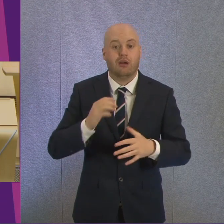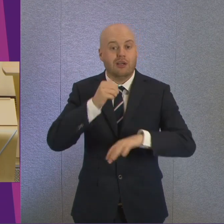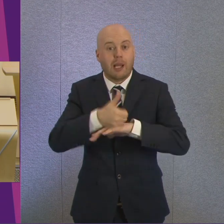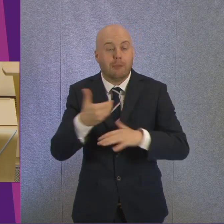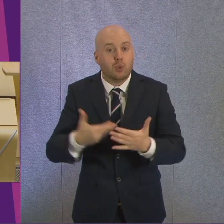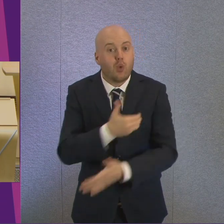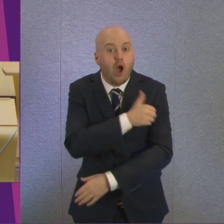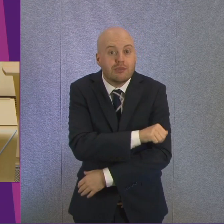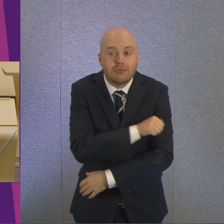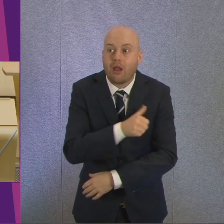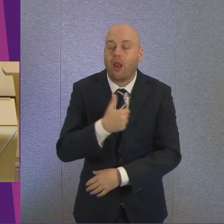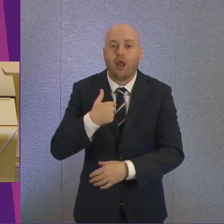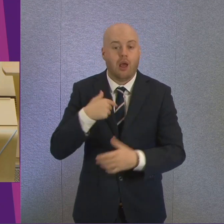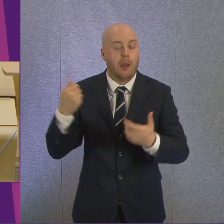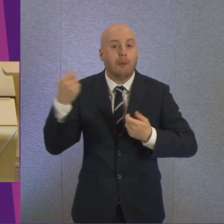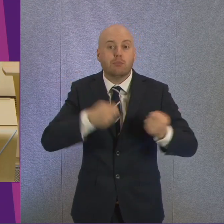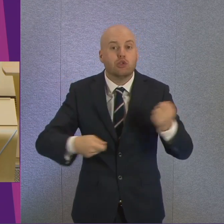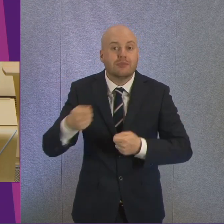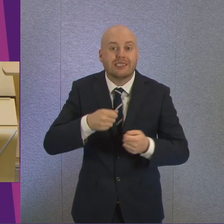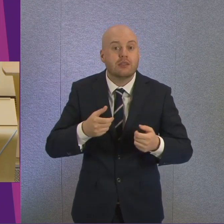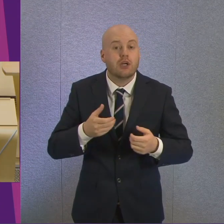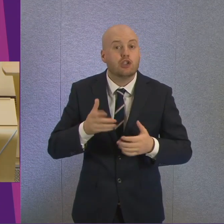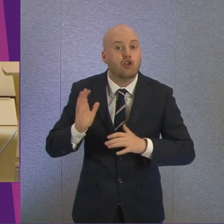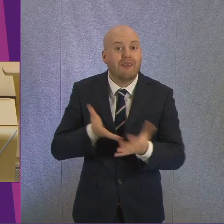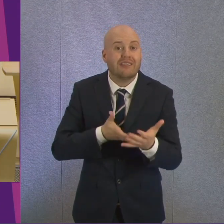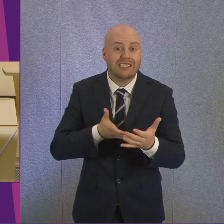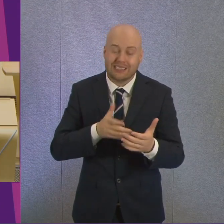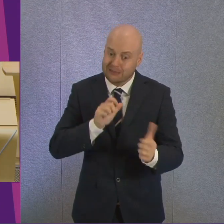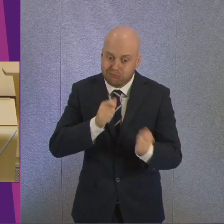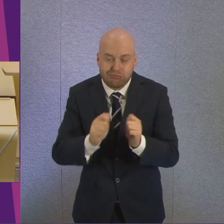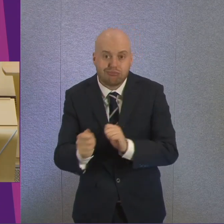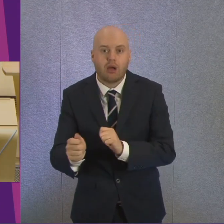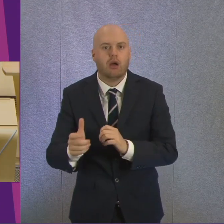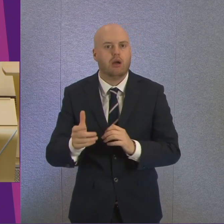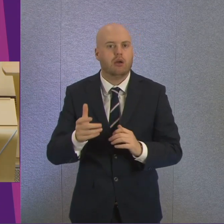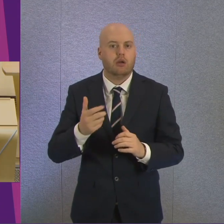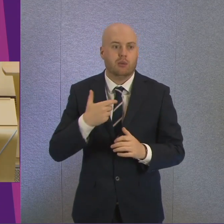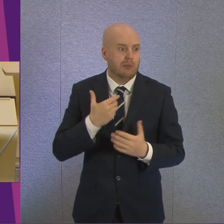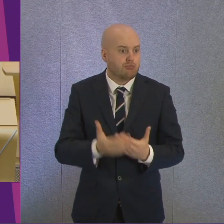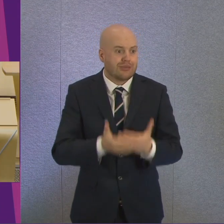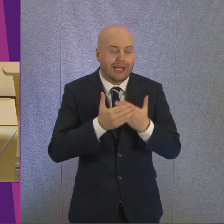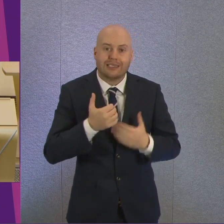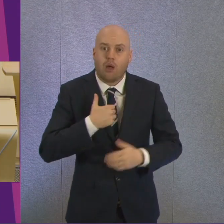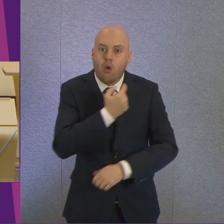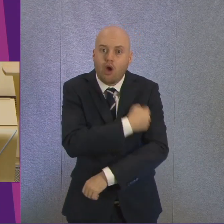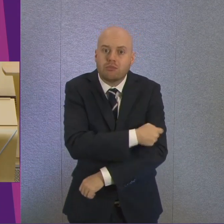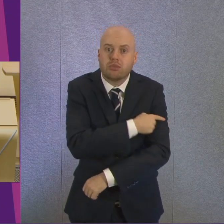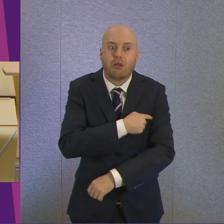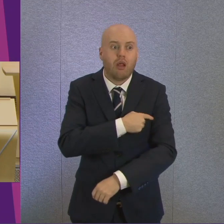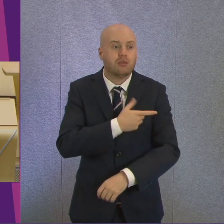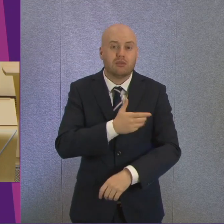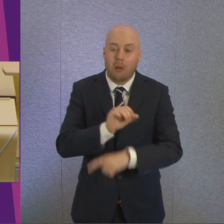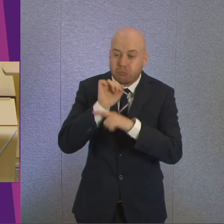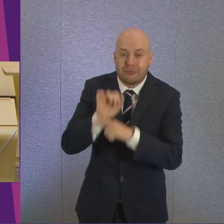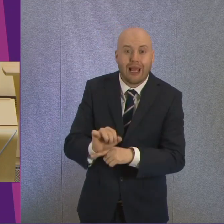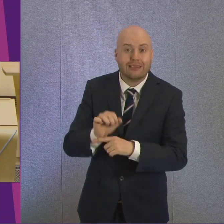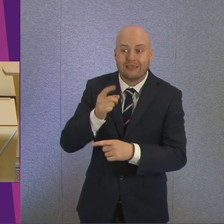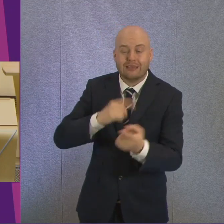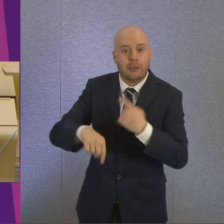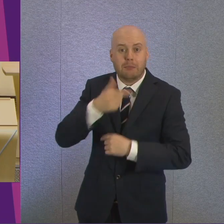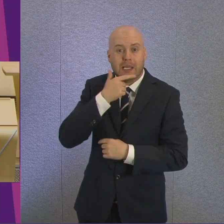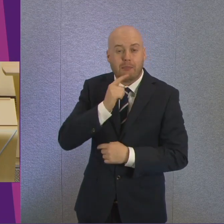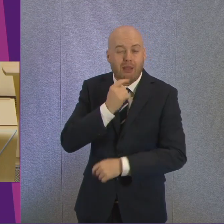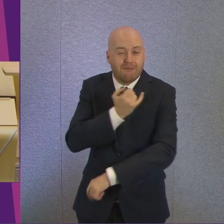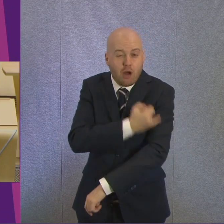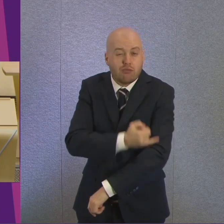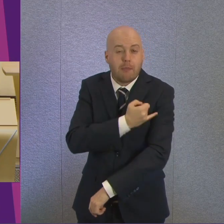service, creating a new hospital in 3 weeks, protecting hundreds of thousands of our most vulnerable, welcoming thousands of